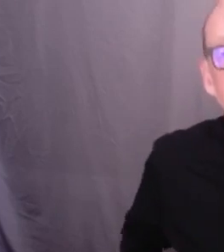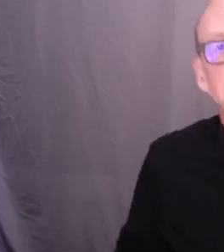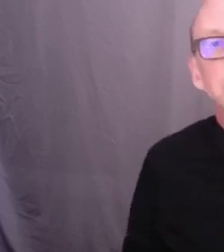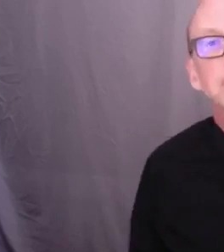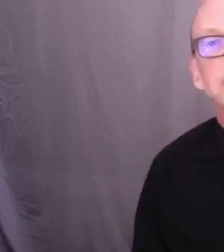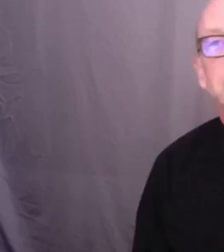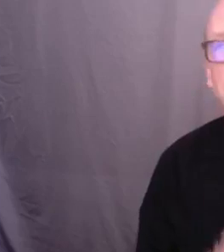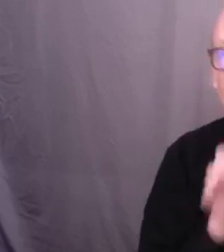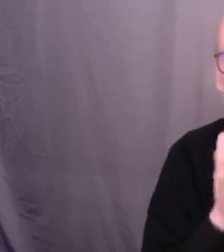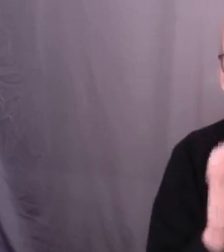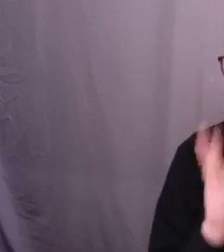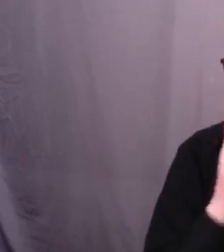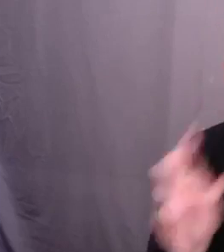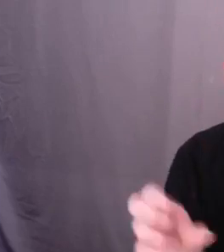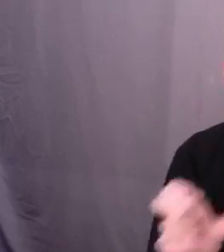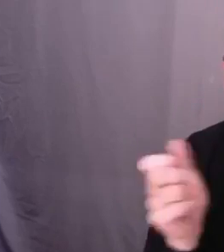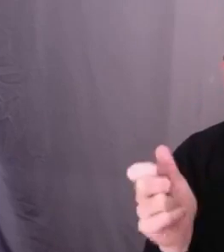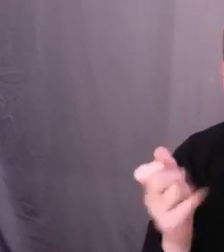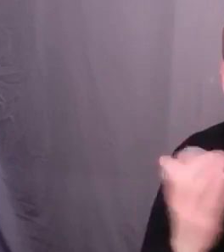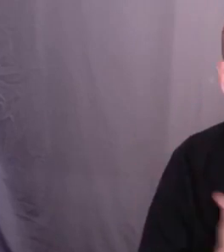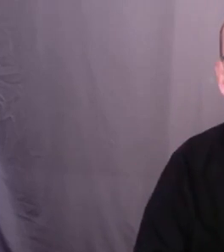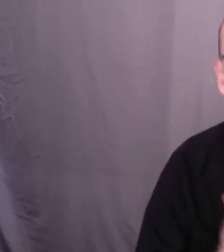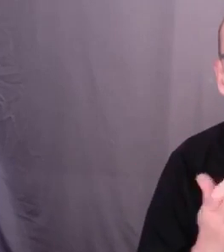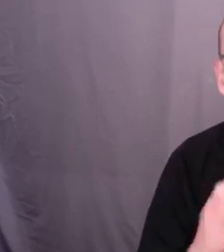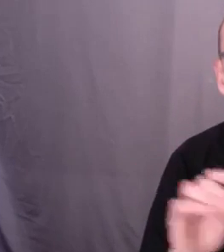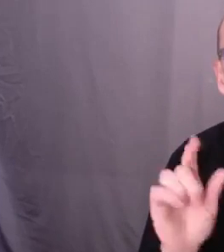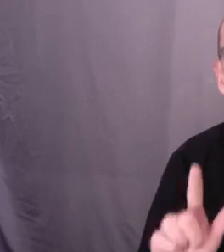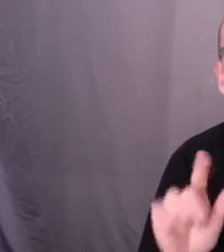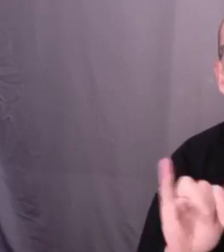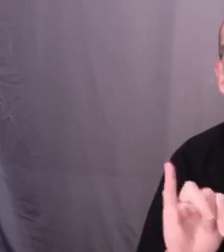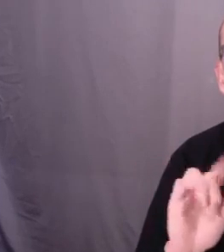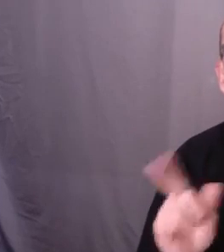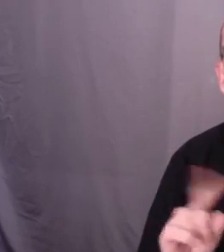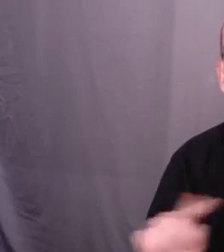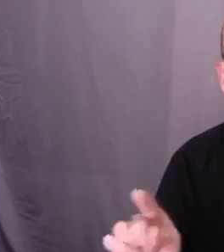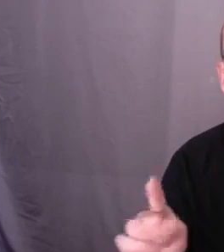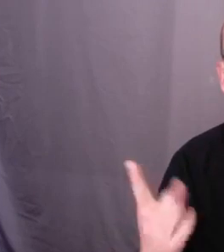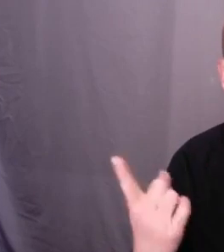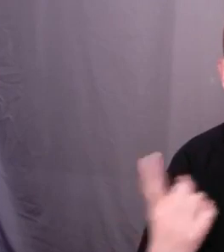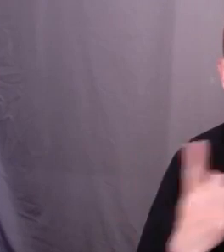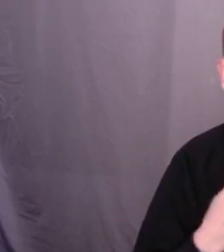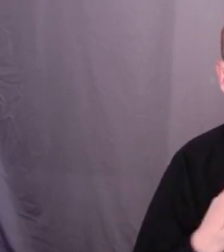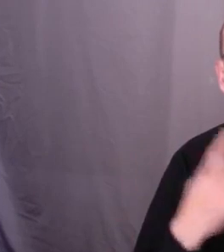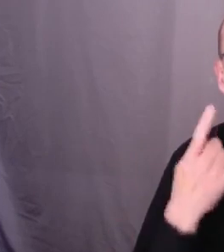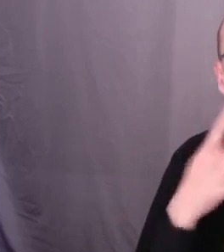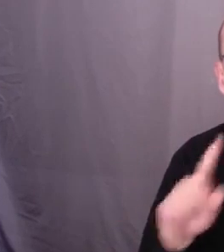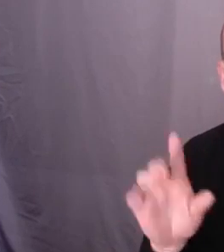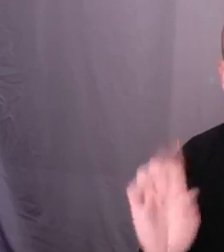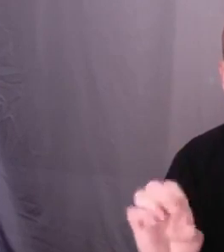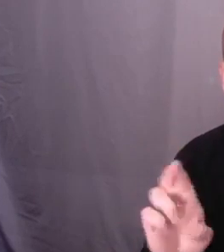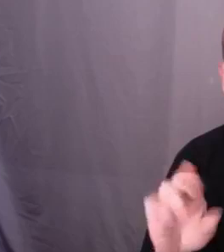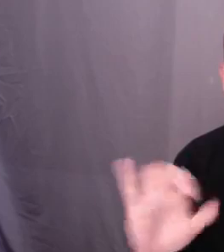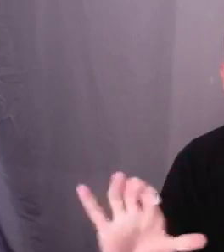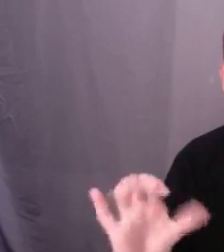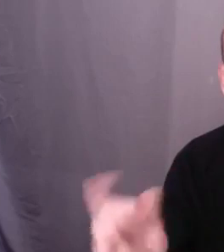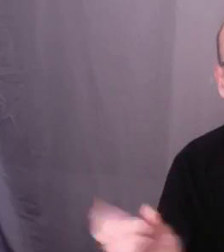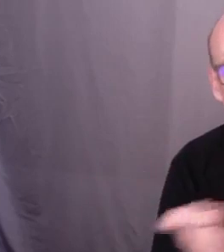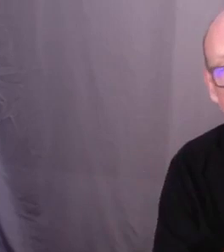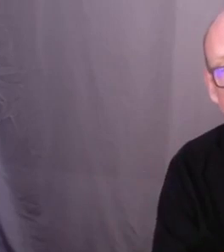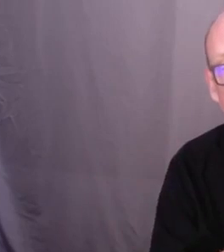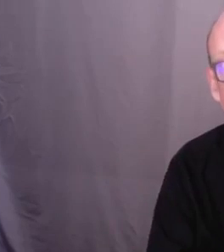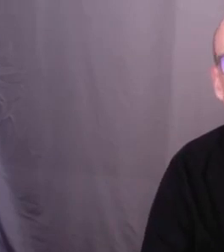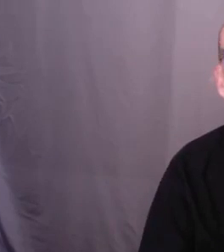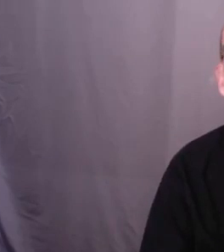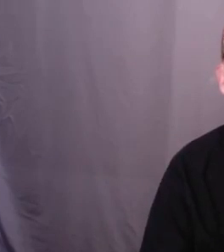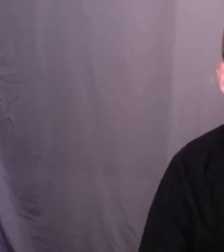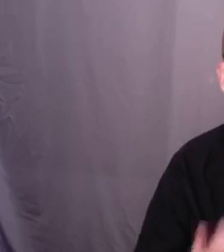I don't see any other hands. Liz has a question for Eric that